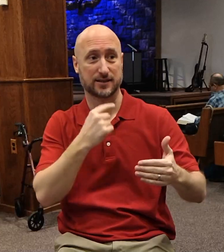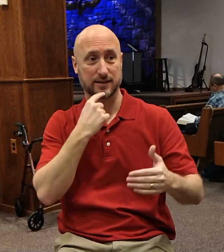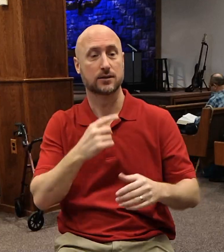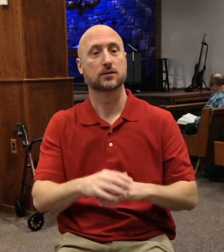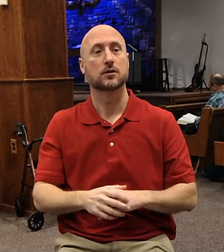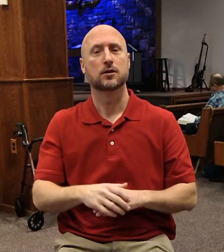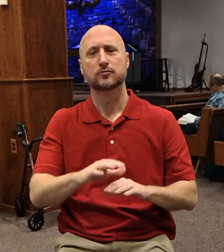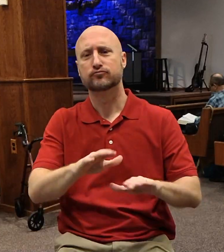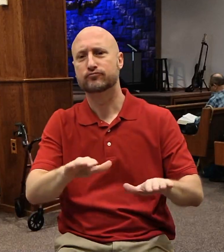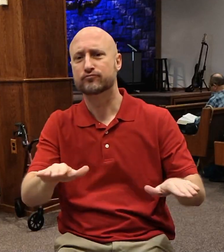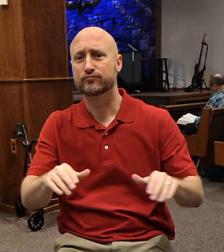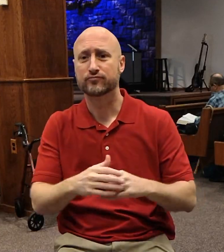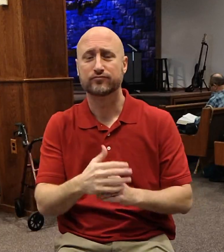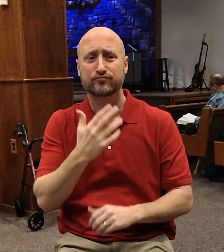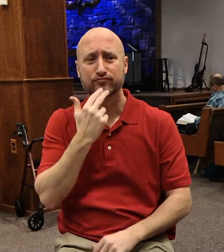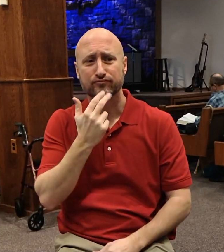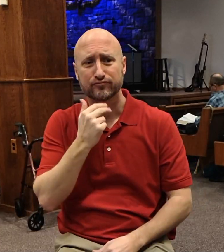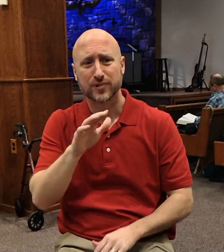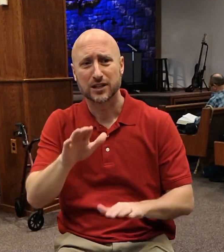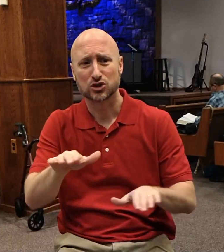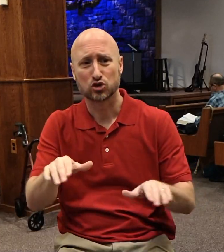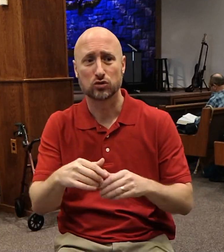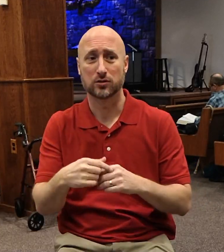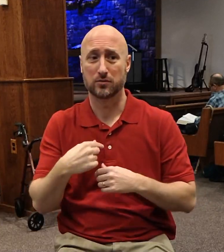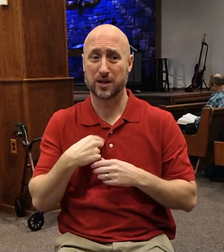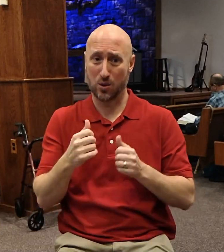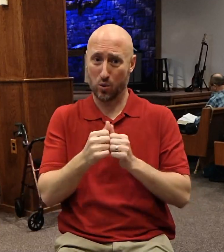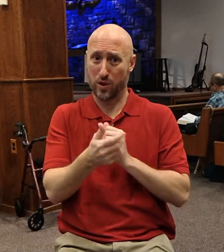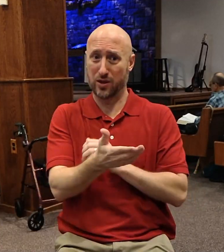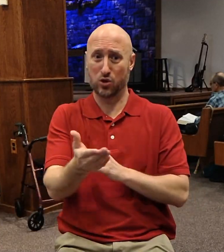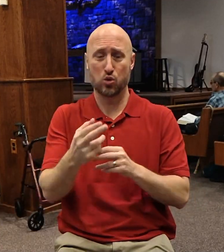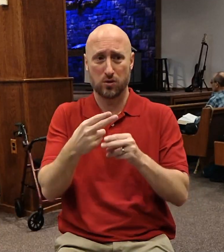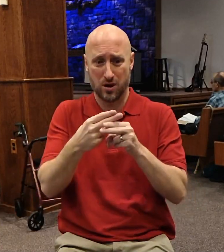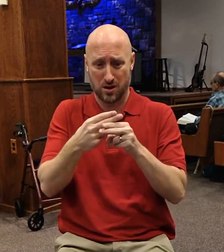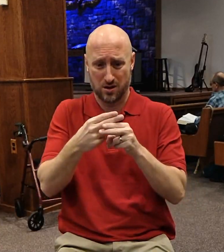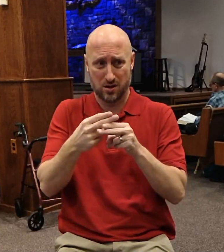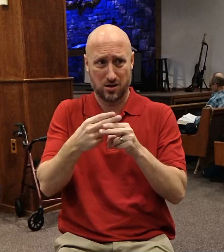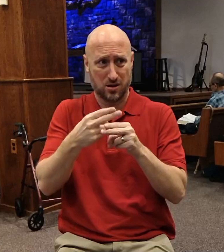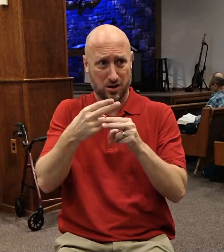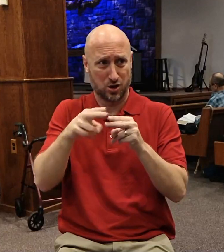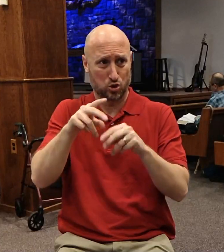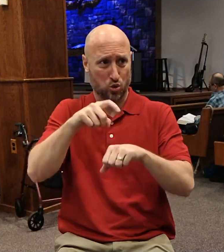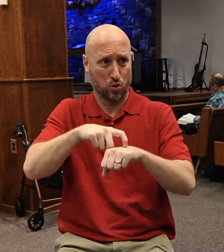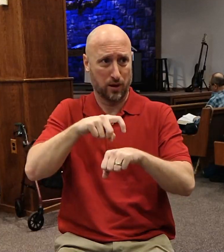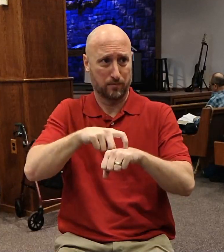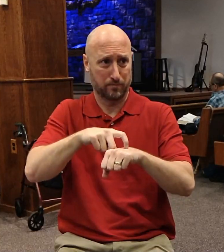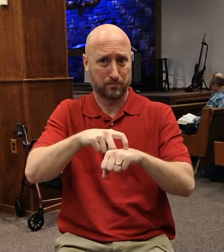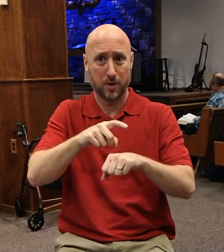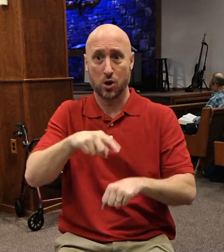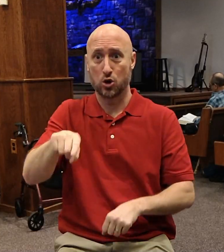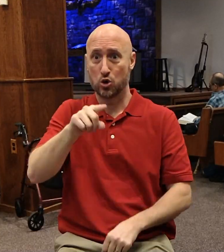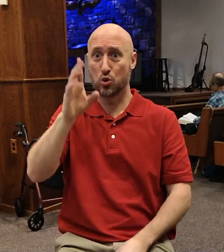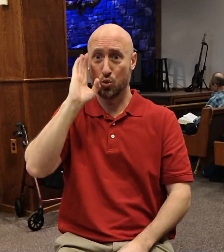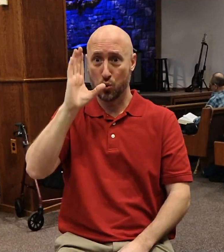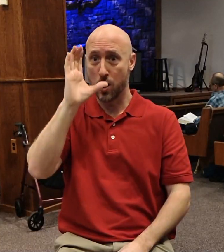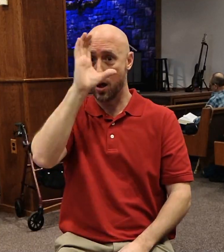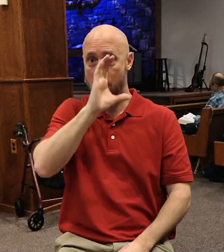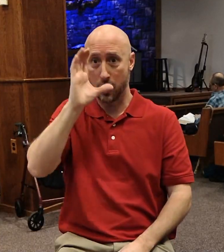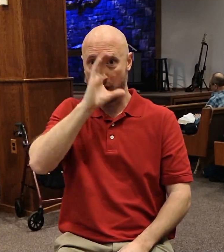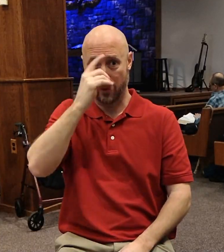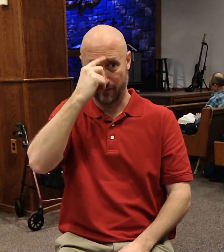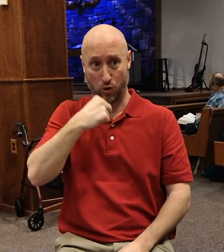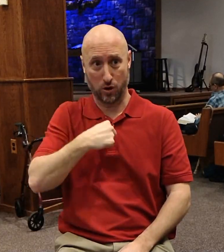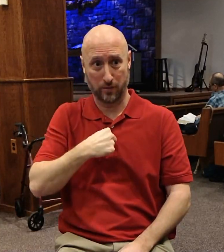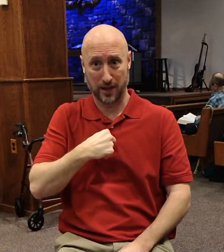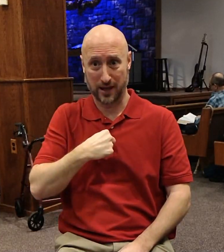yet a little while I am with you and you shall seek me. And as I said unto the Jews,